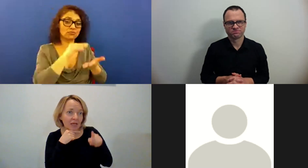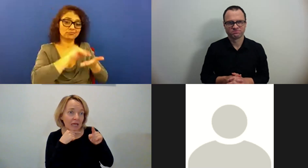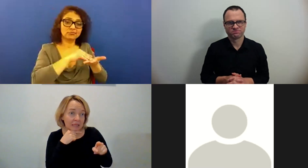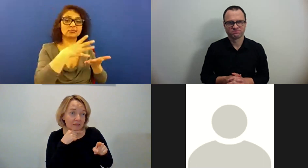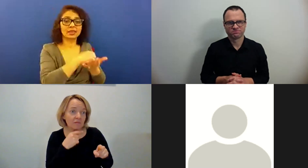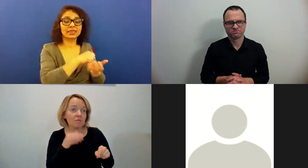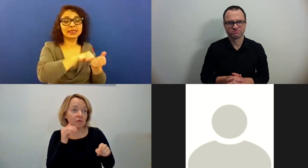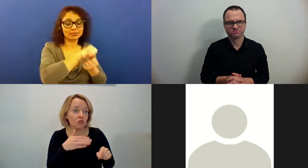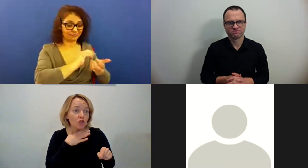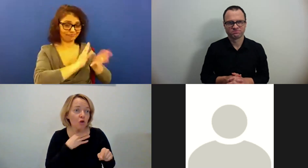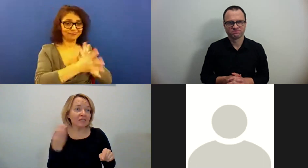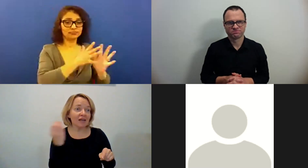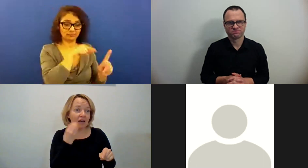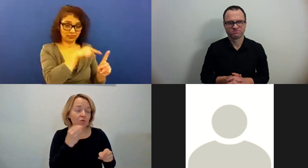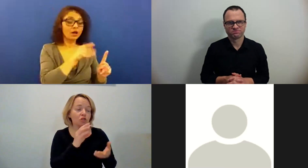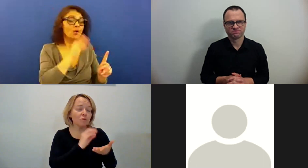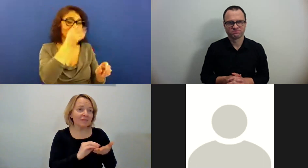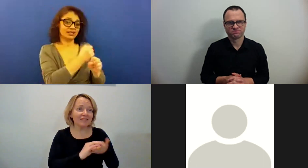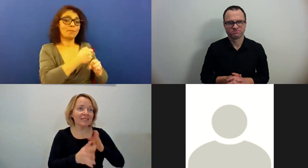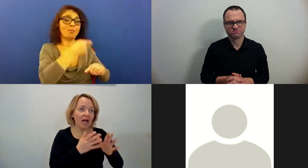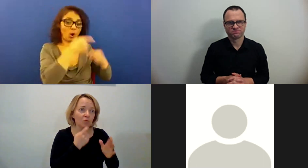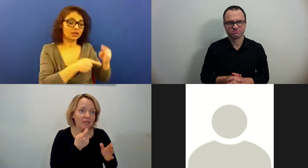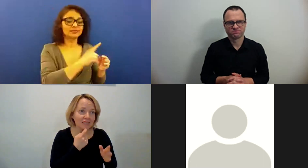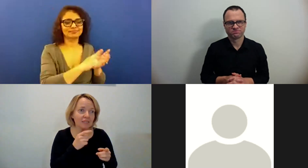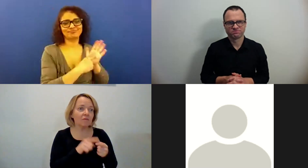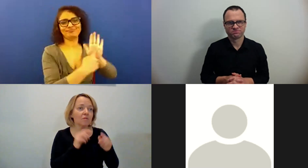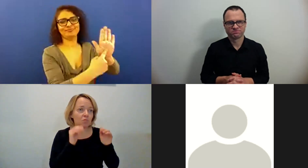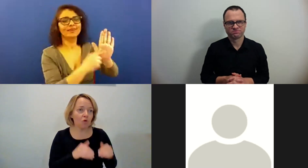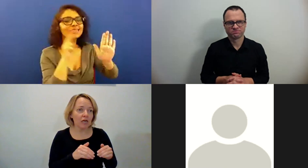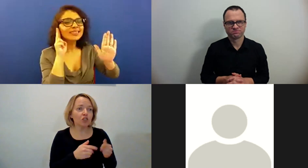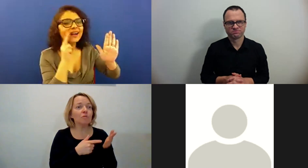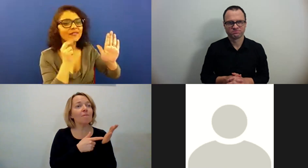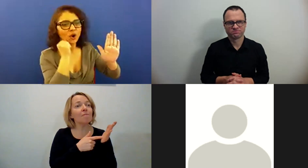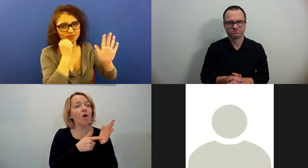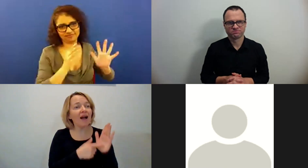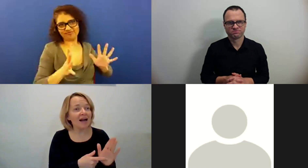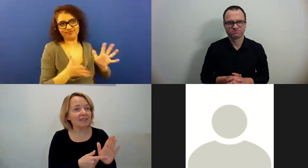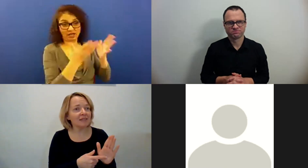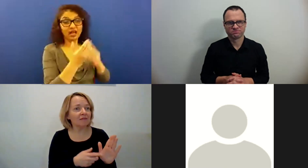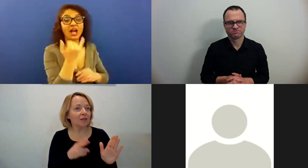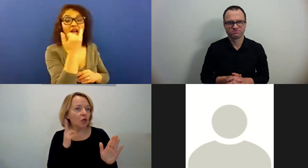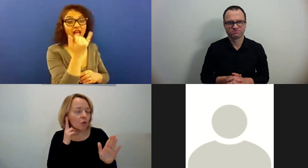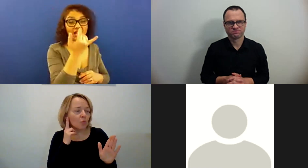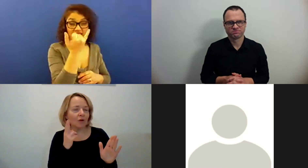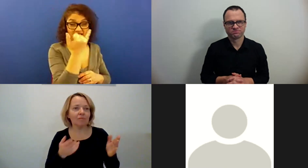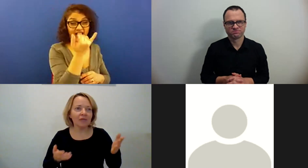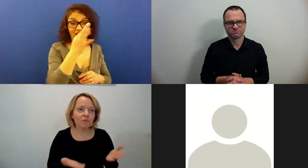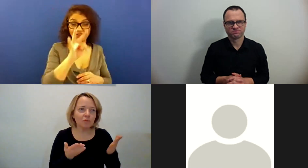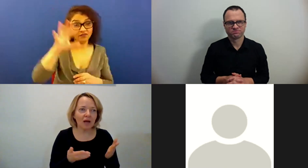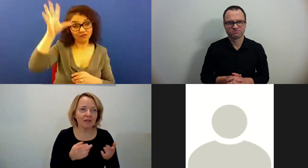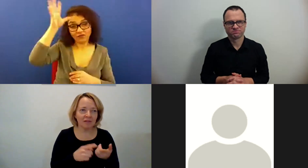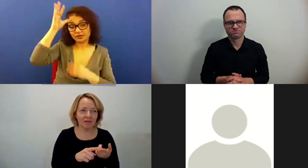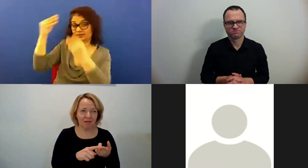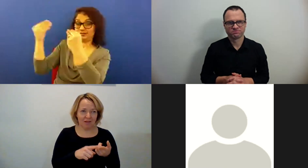advocacy. He taught me to get educated, to graduate, and to